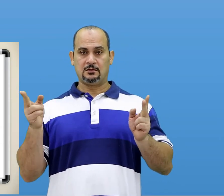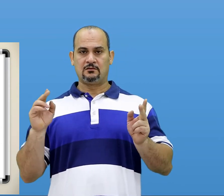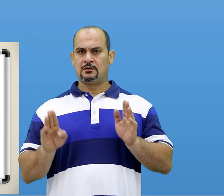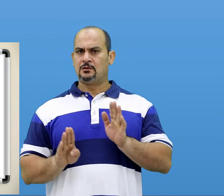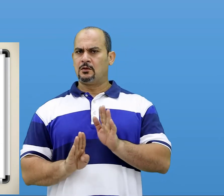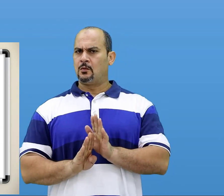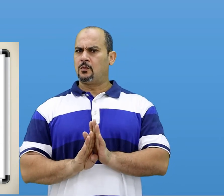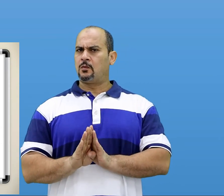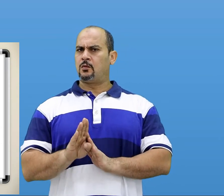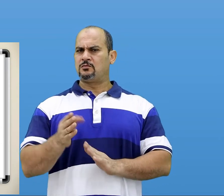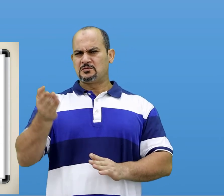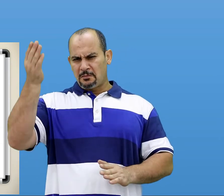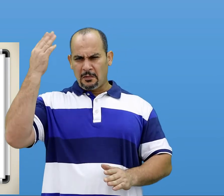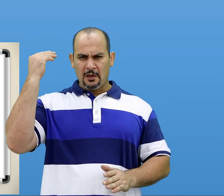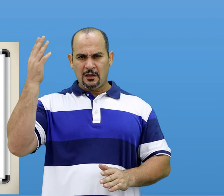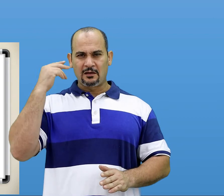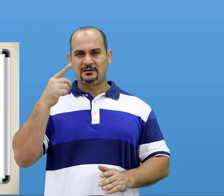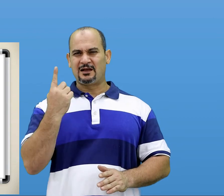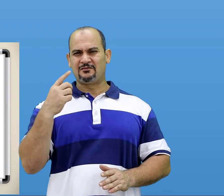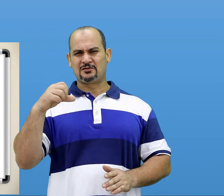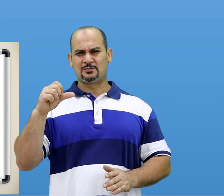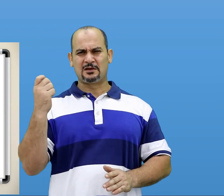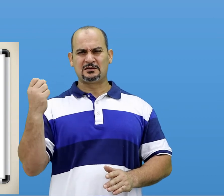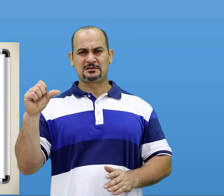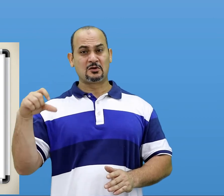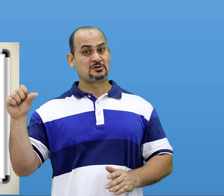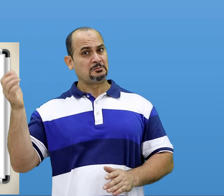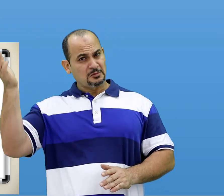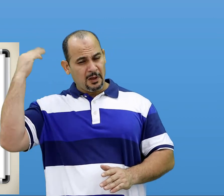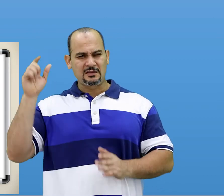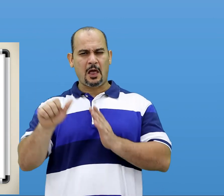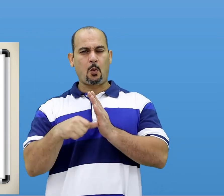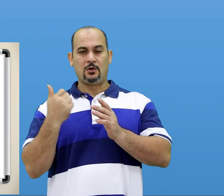been growing since the first launch in 1999.